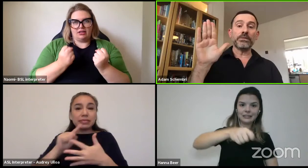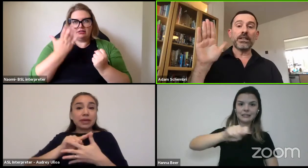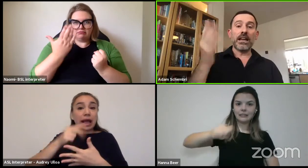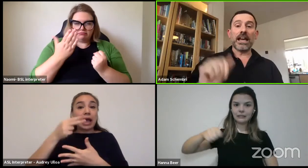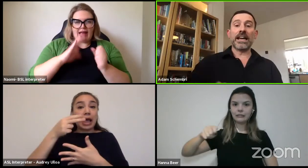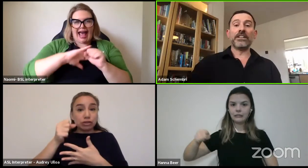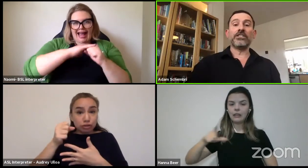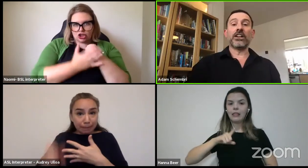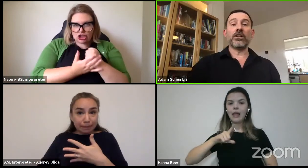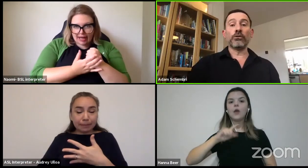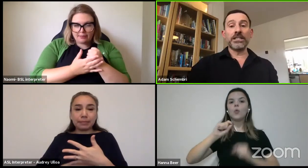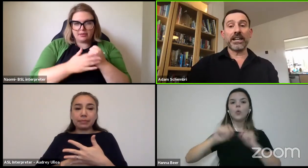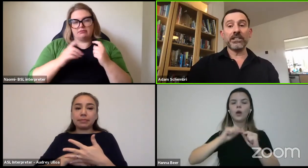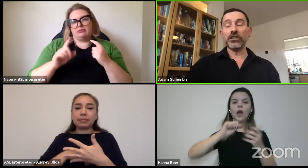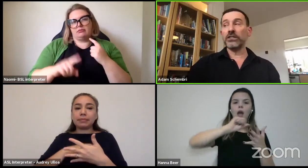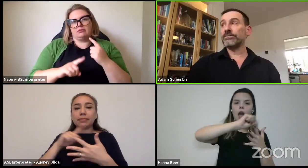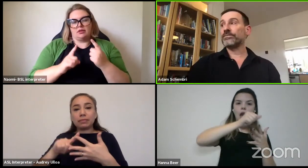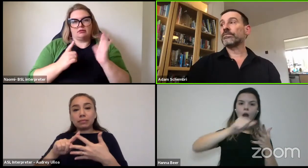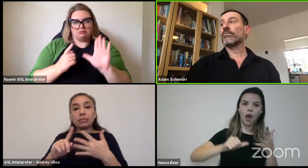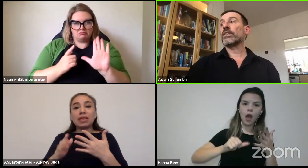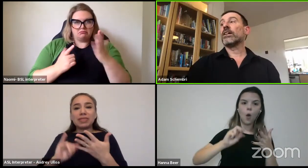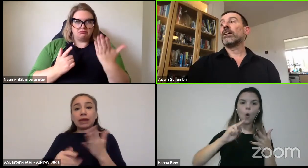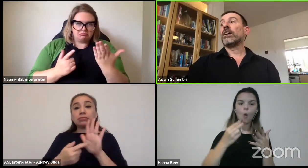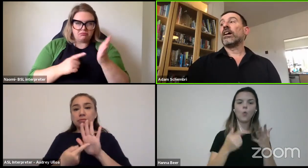shape and orientation,